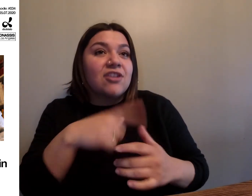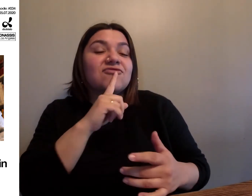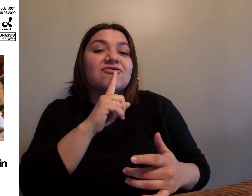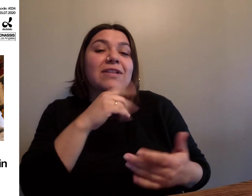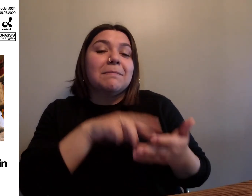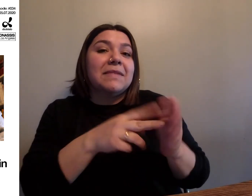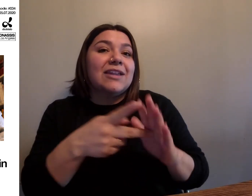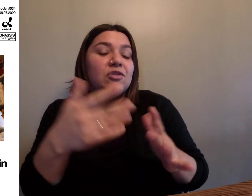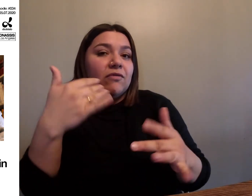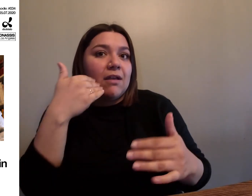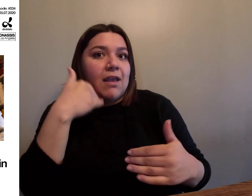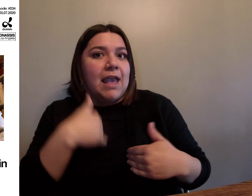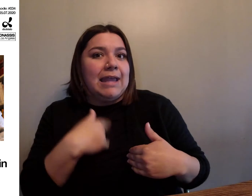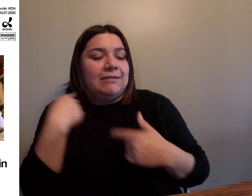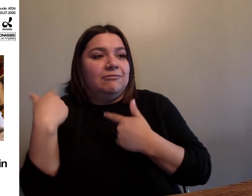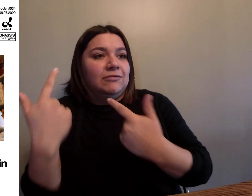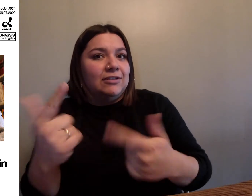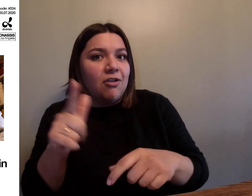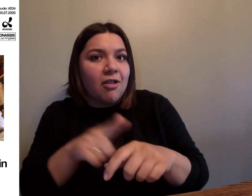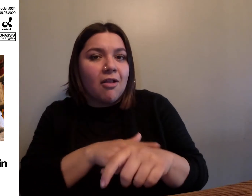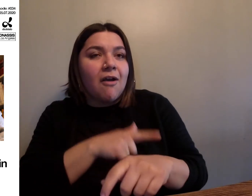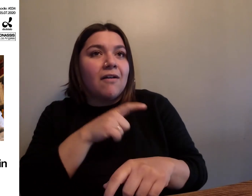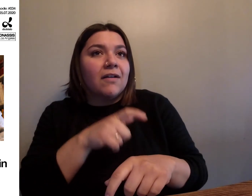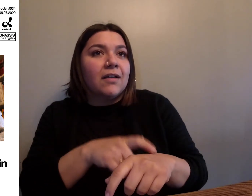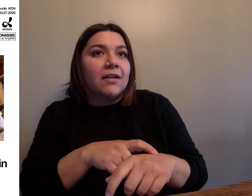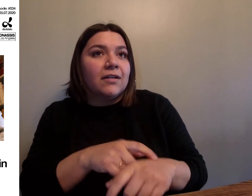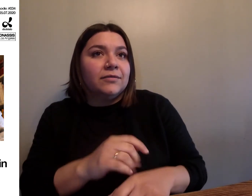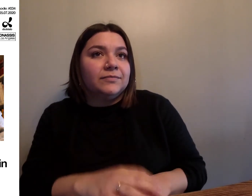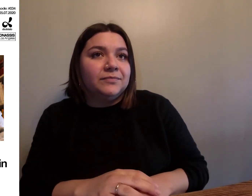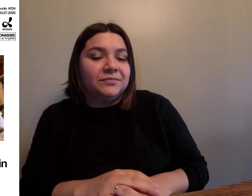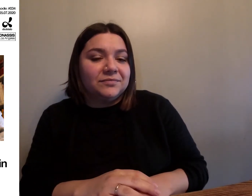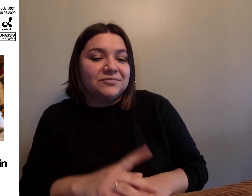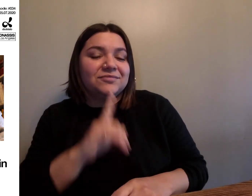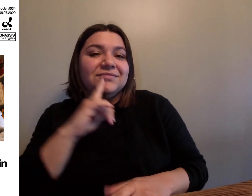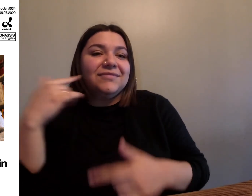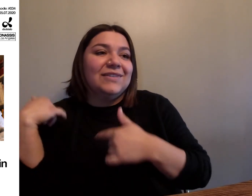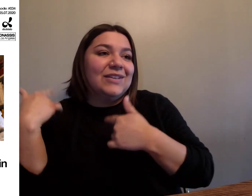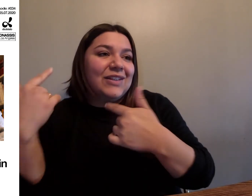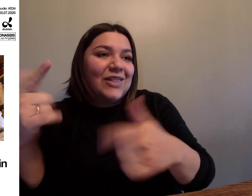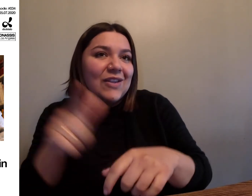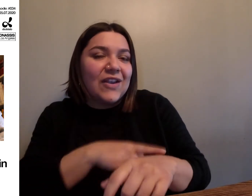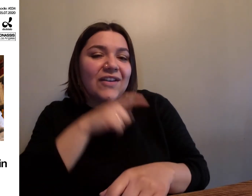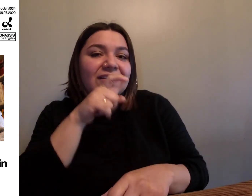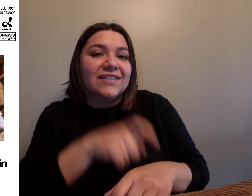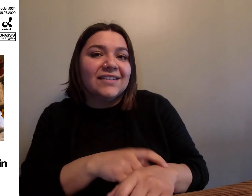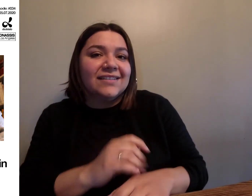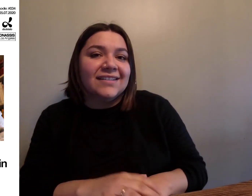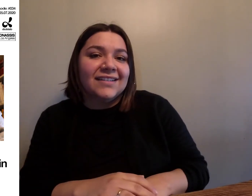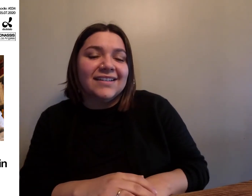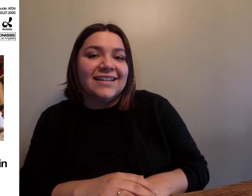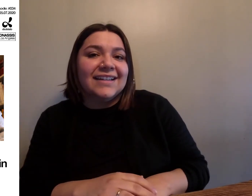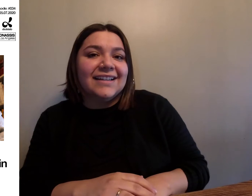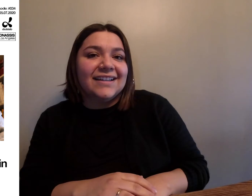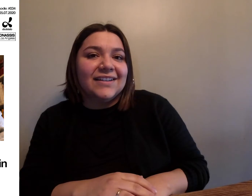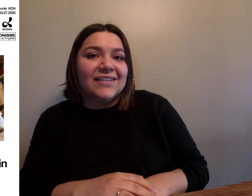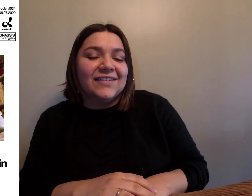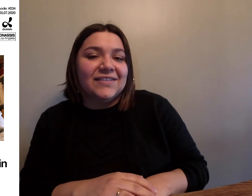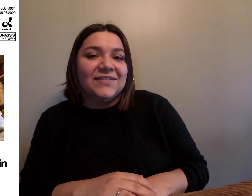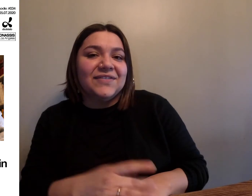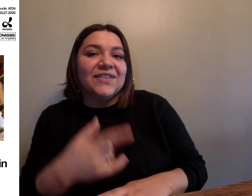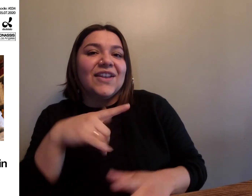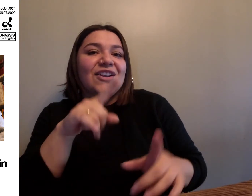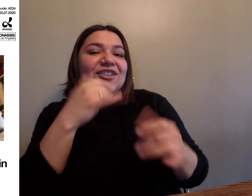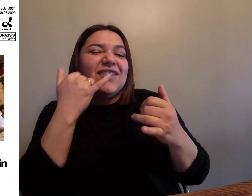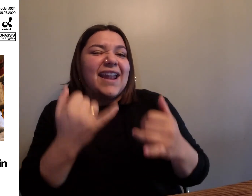has accompanied you for, I think, a very, very long time. And what